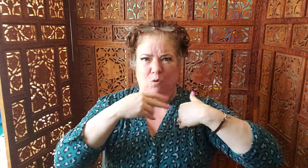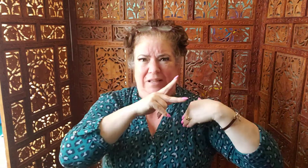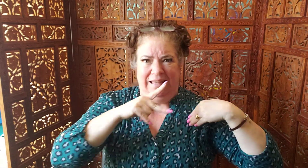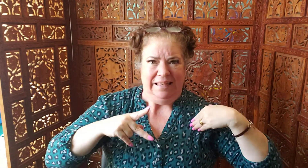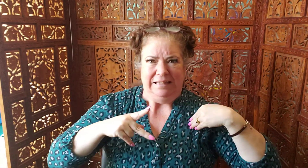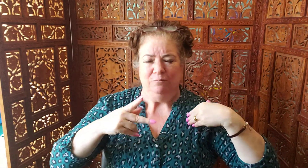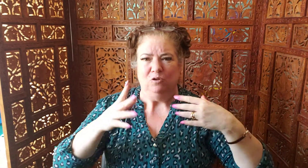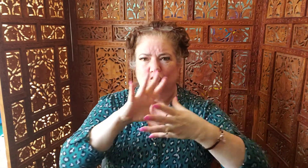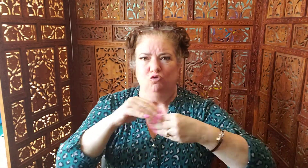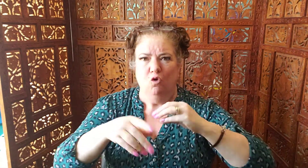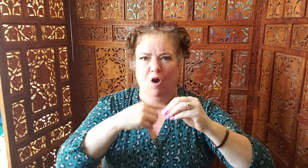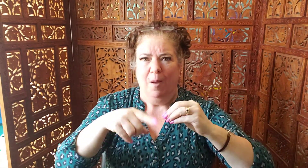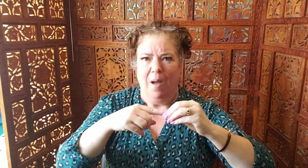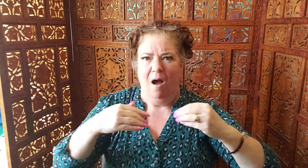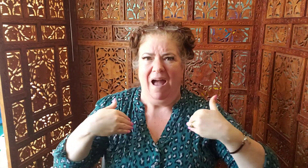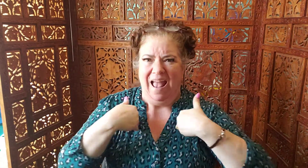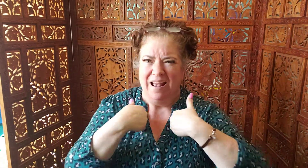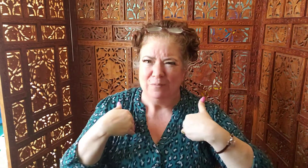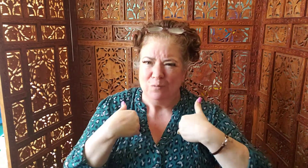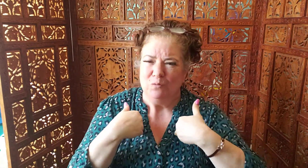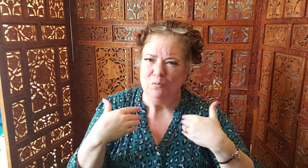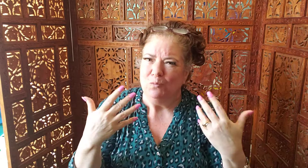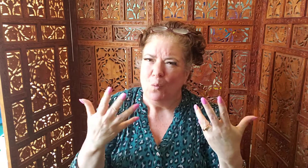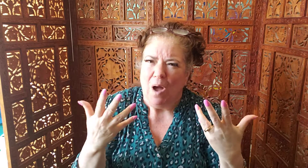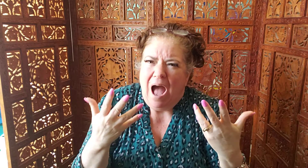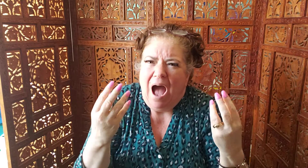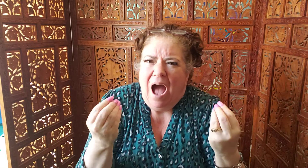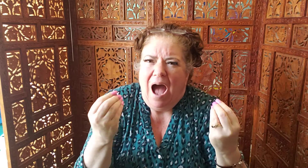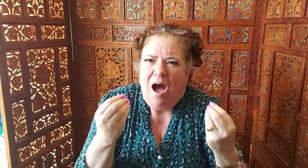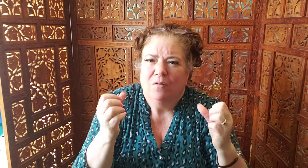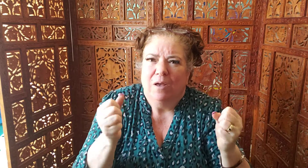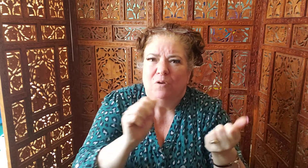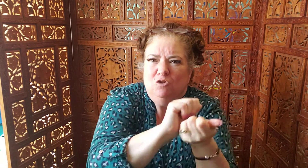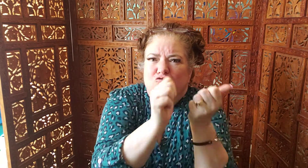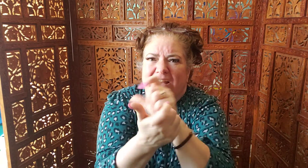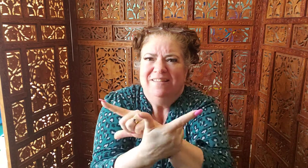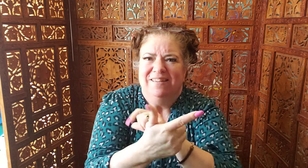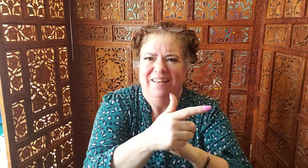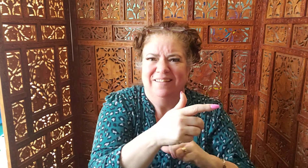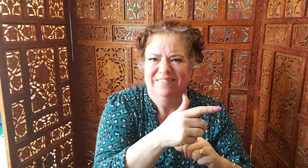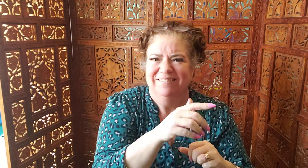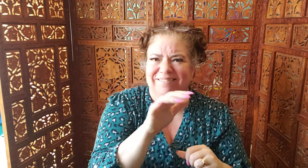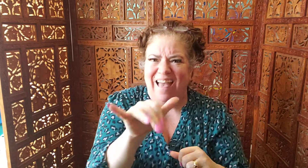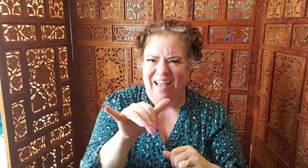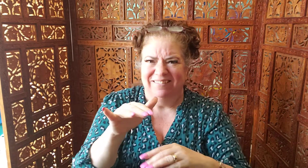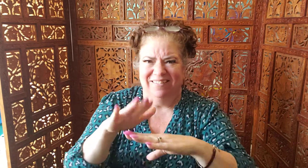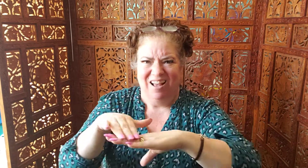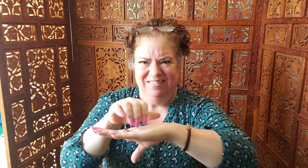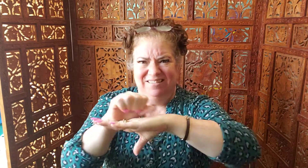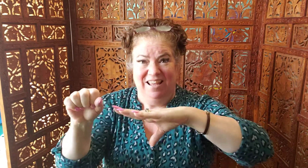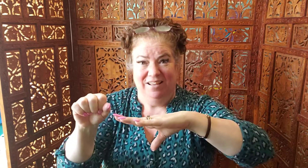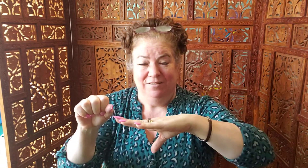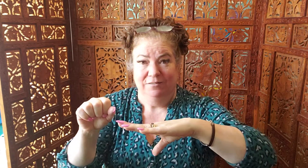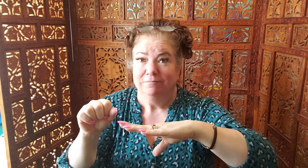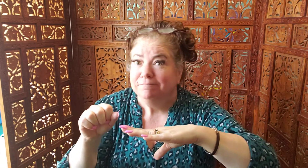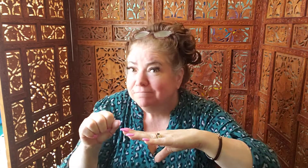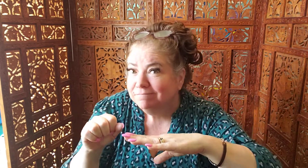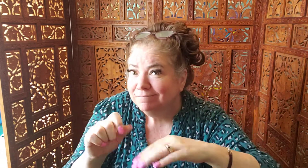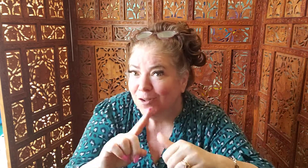first female director to be seen as a true artist, Julie Taymor, felt she needed